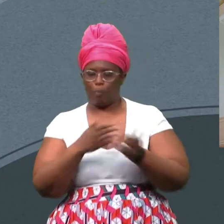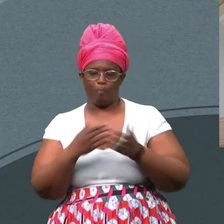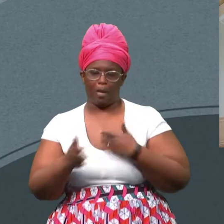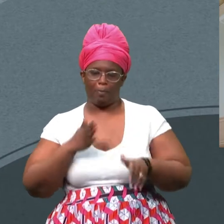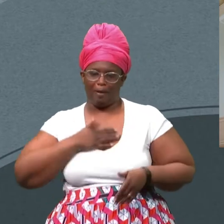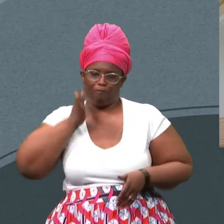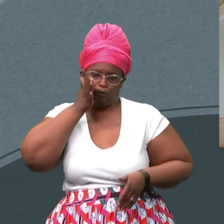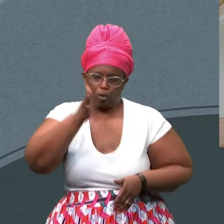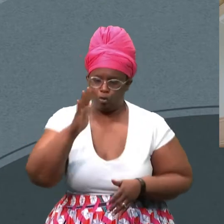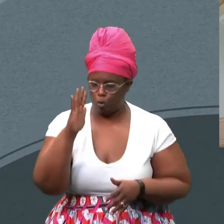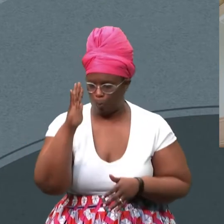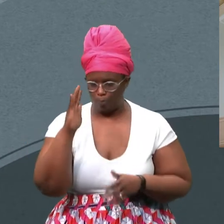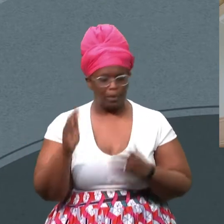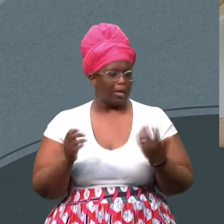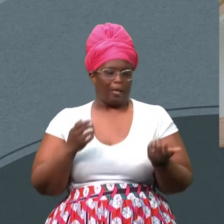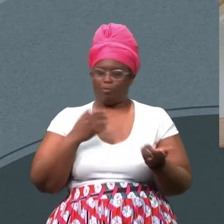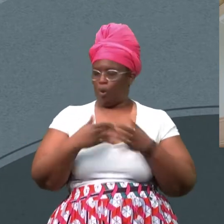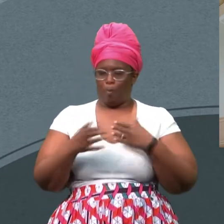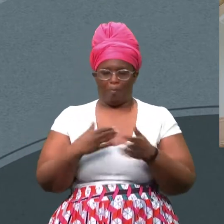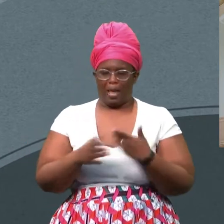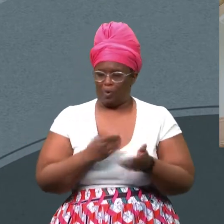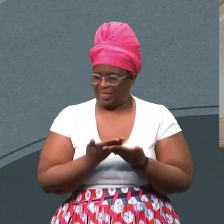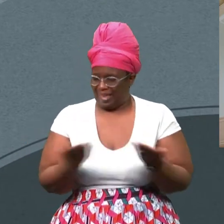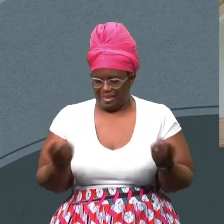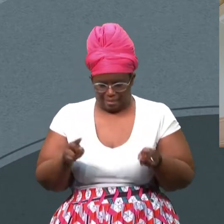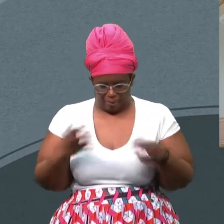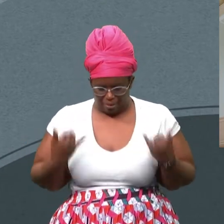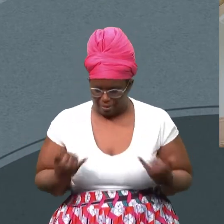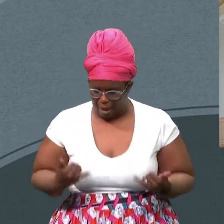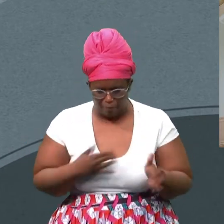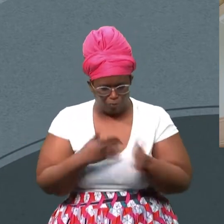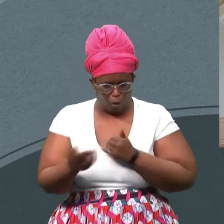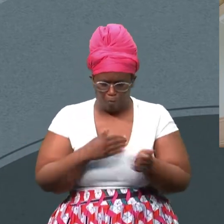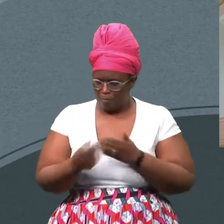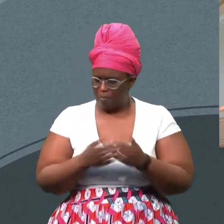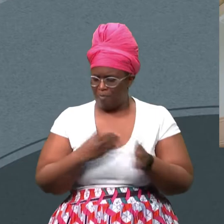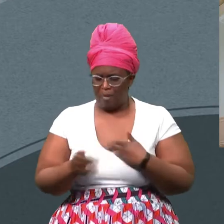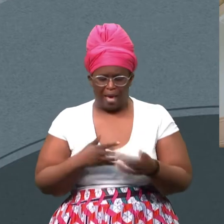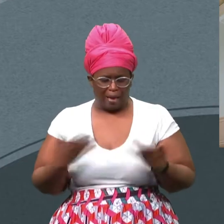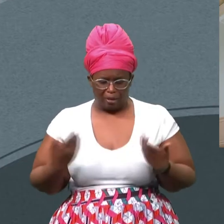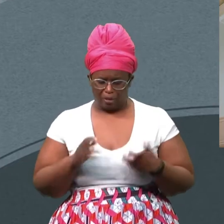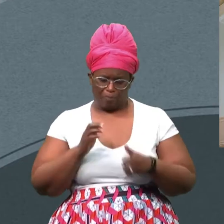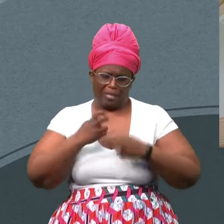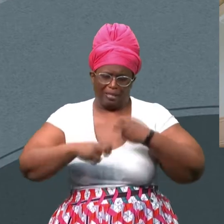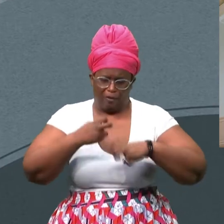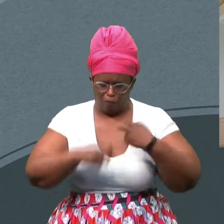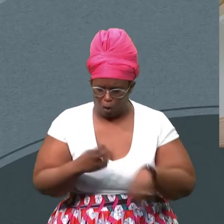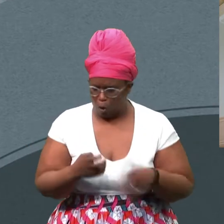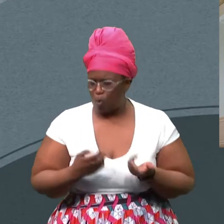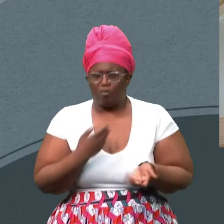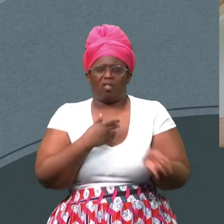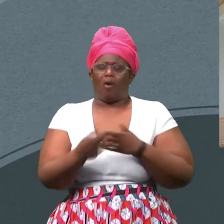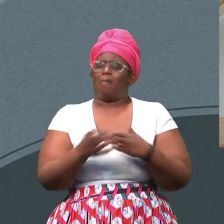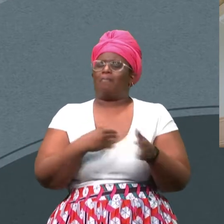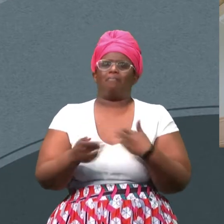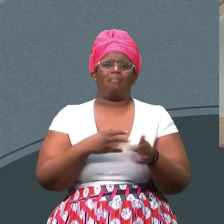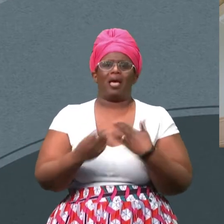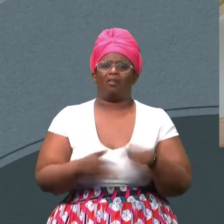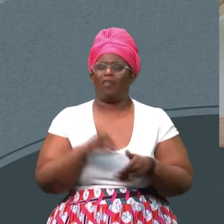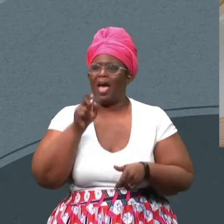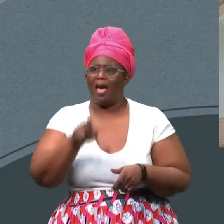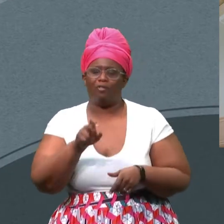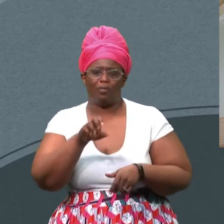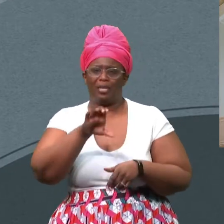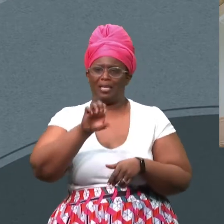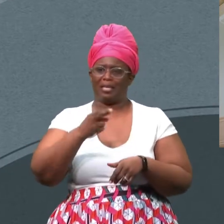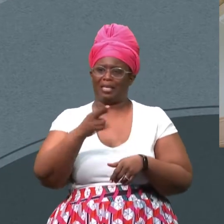future may look like, in spite of how things may get, in spite of the road being rough for a while, in spite of having to go through chemo, in